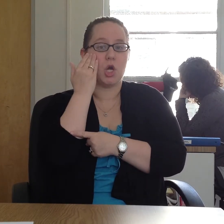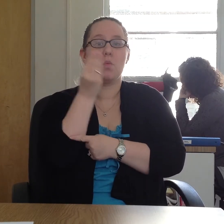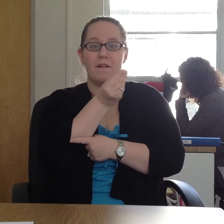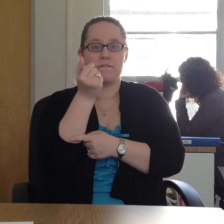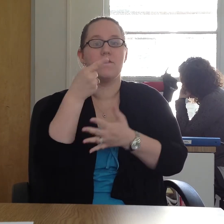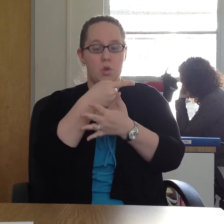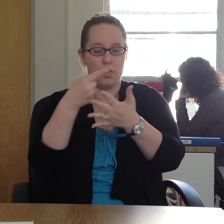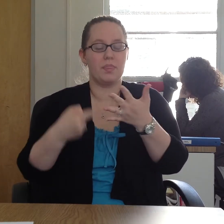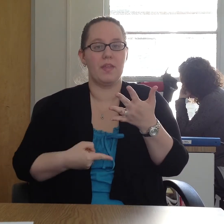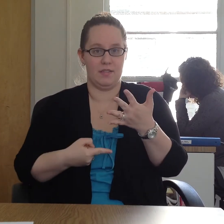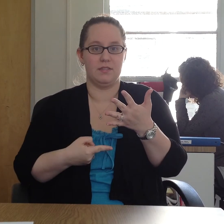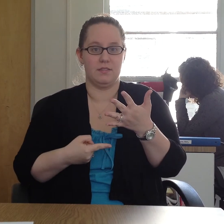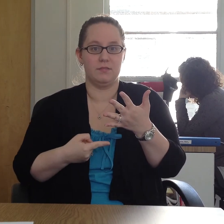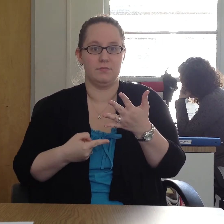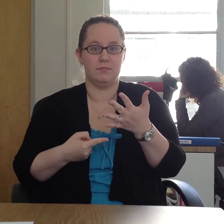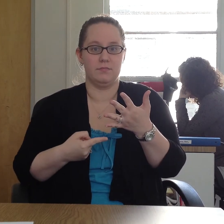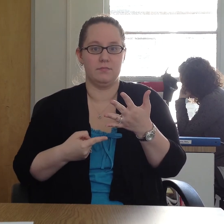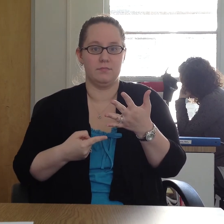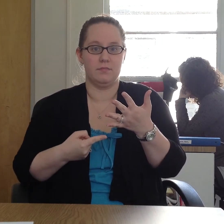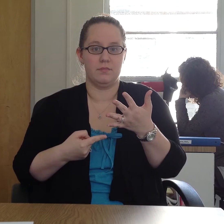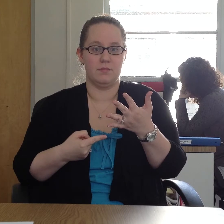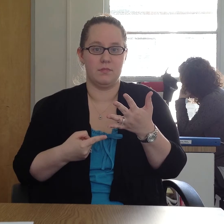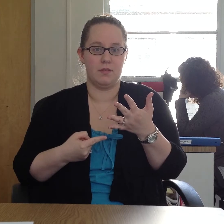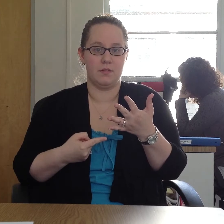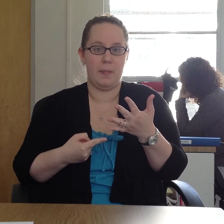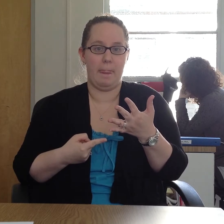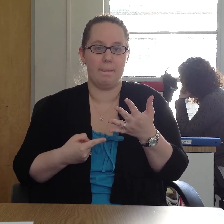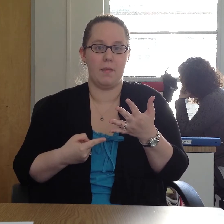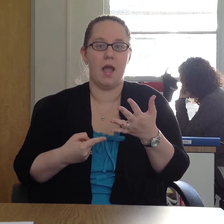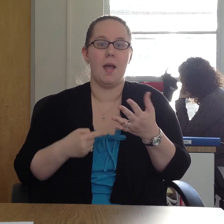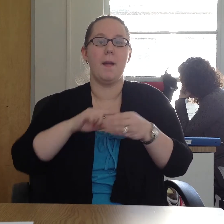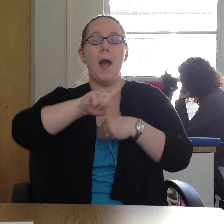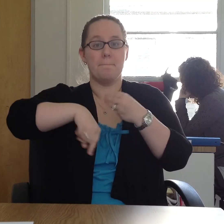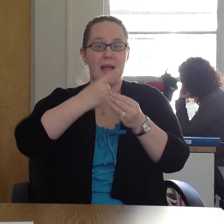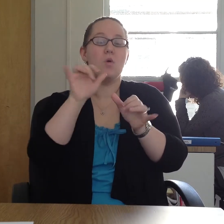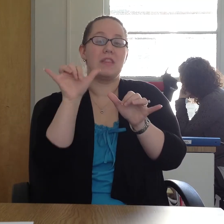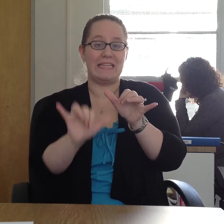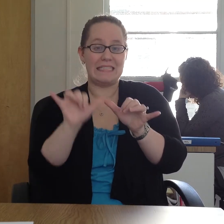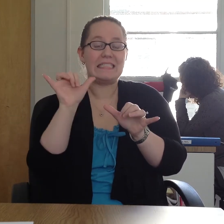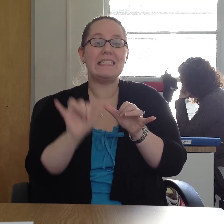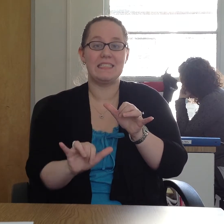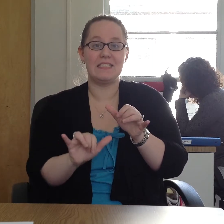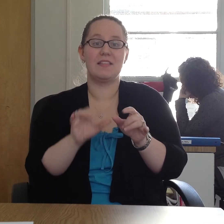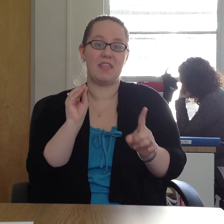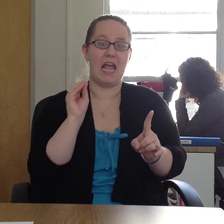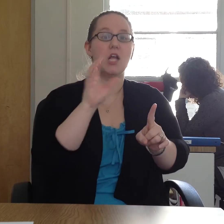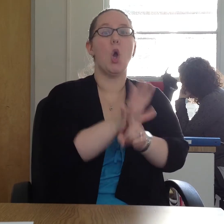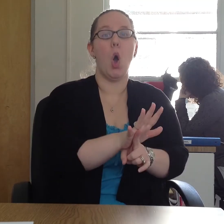the microorganisms that cause food spoilage and foodborne disease.